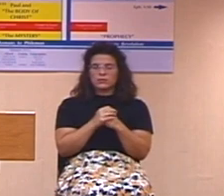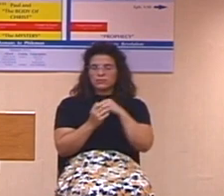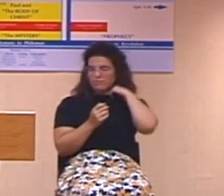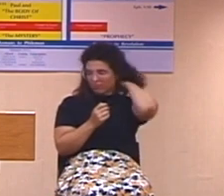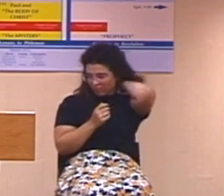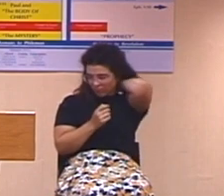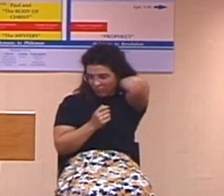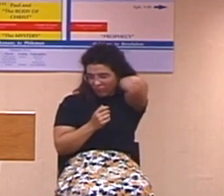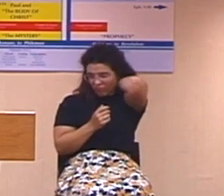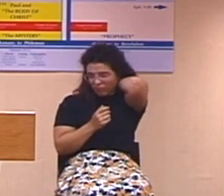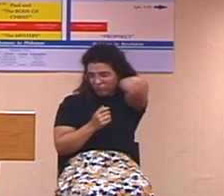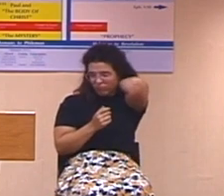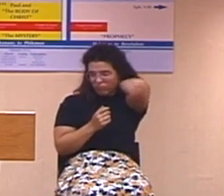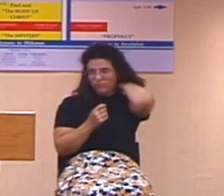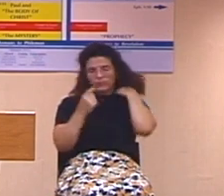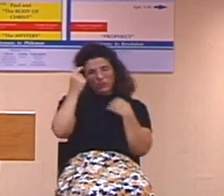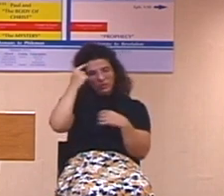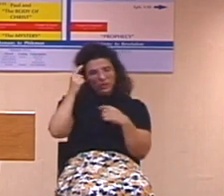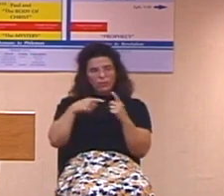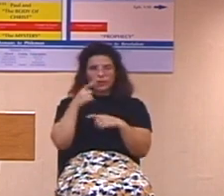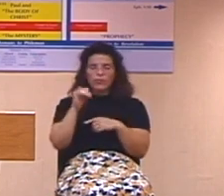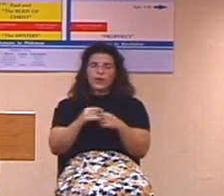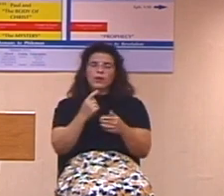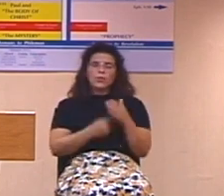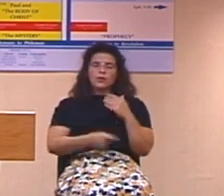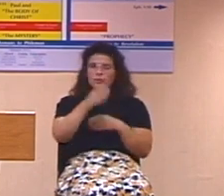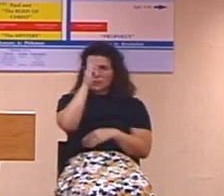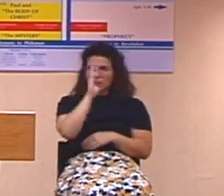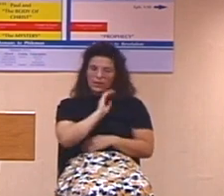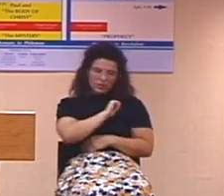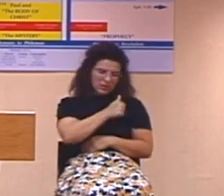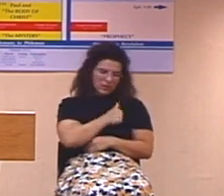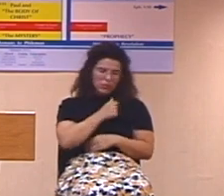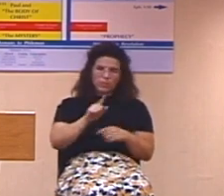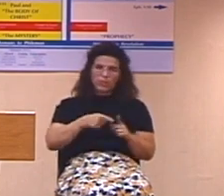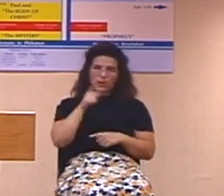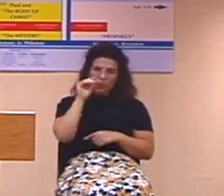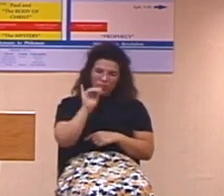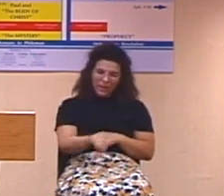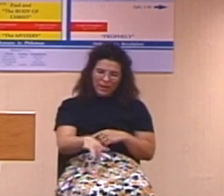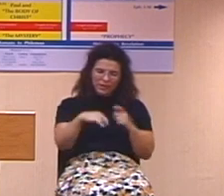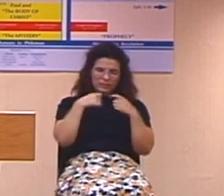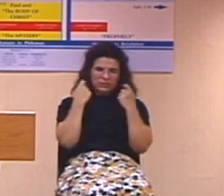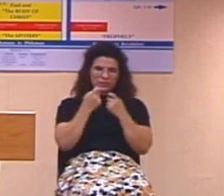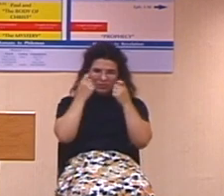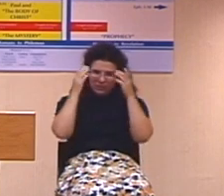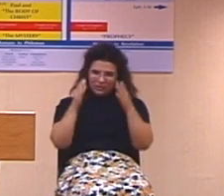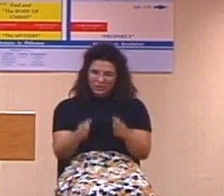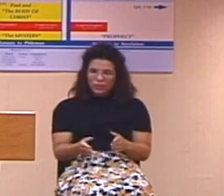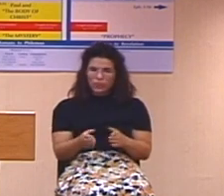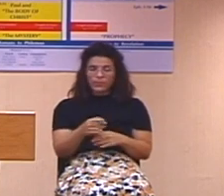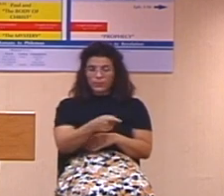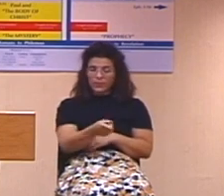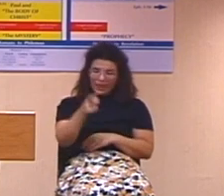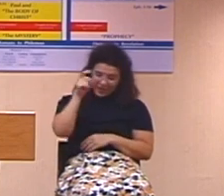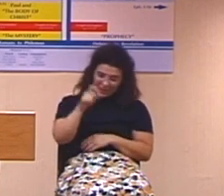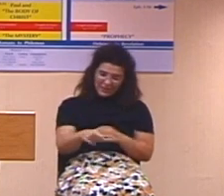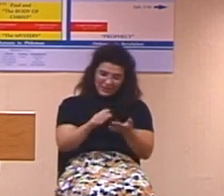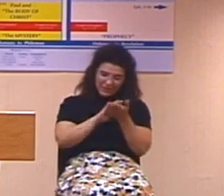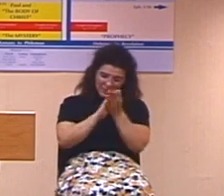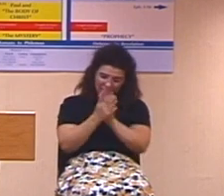Think about that. But what is the mind of, what is God's attitude about that sinner? They need to get